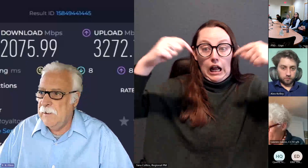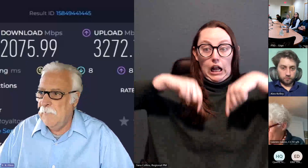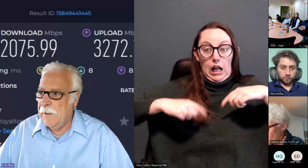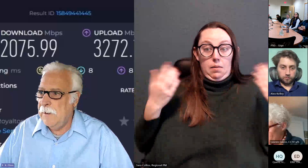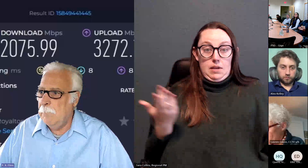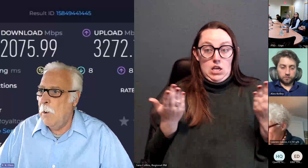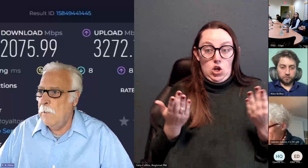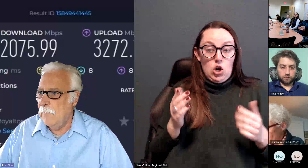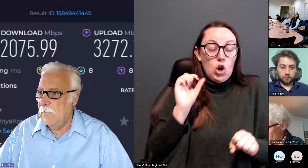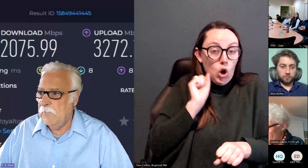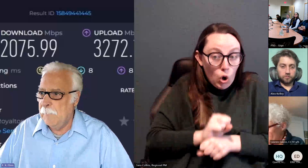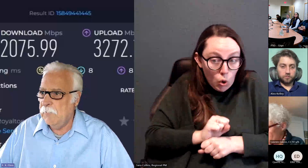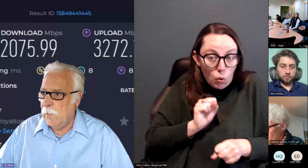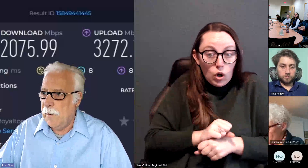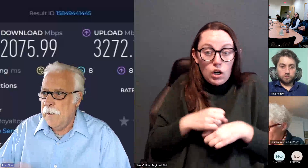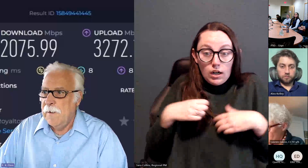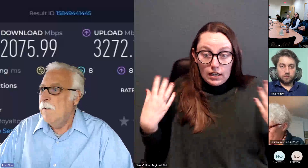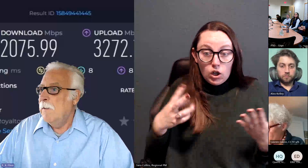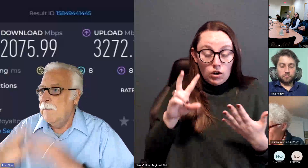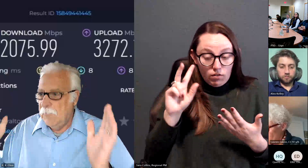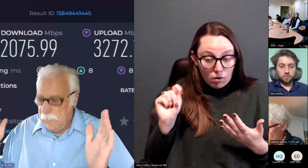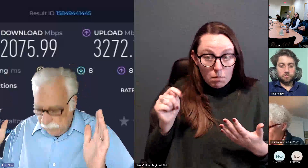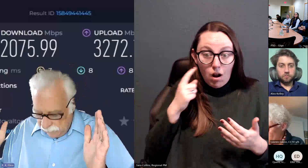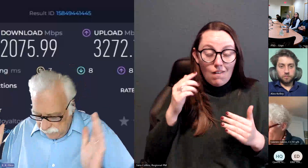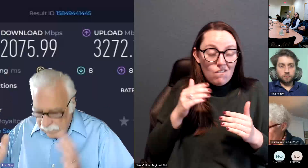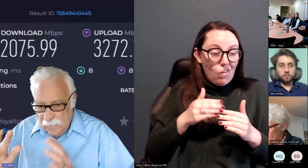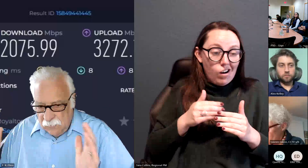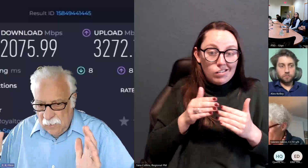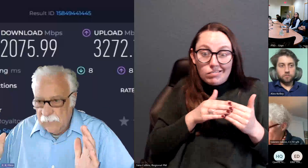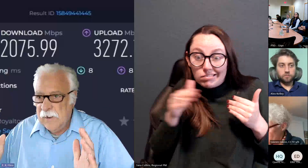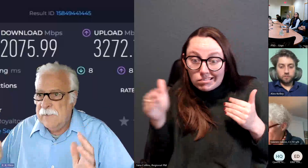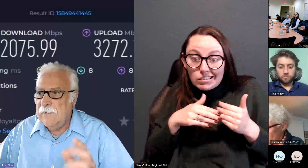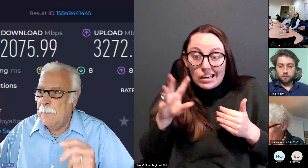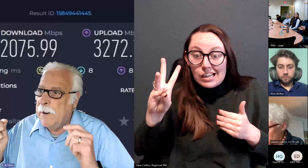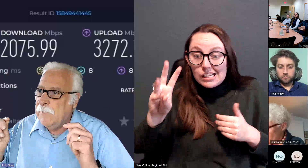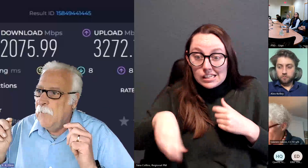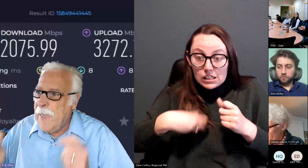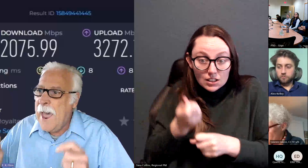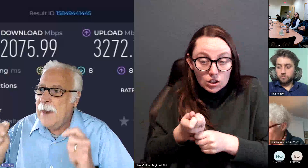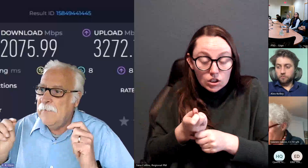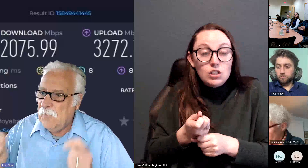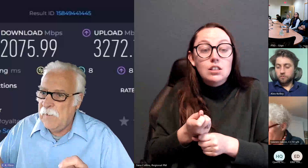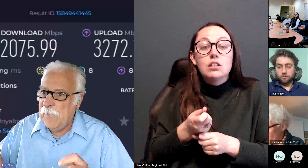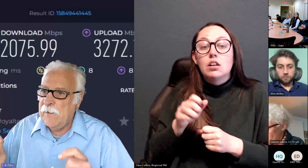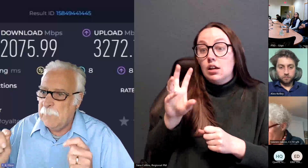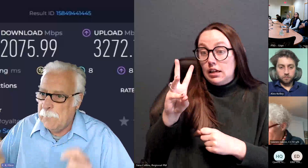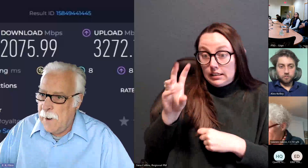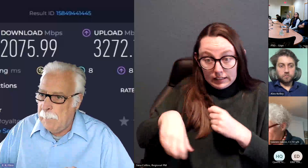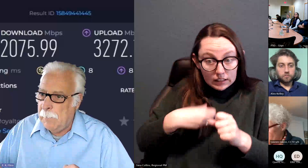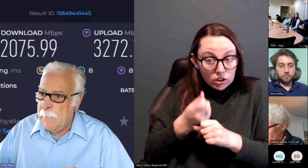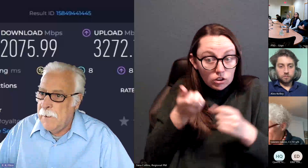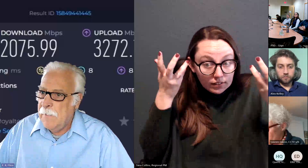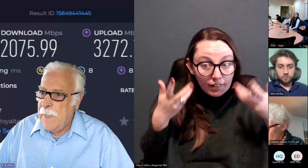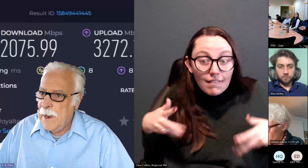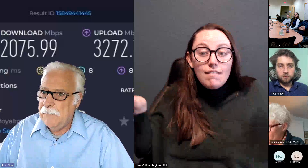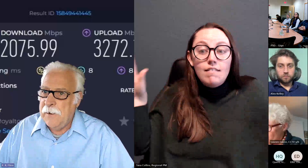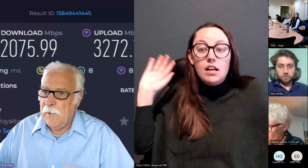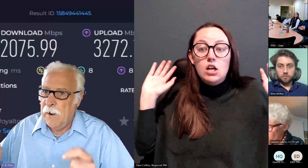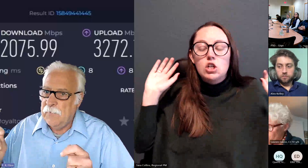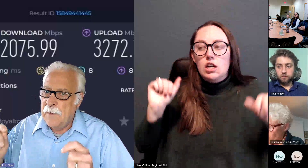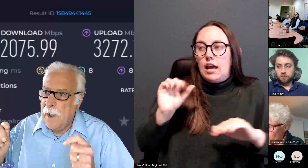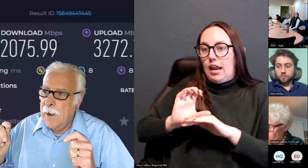get a significant bonus of some sort. Just an idea, but it's that serious a problem